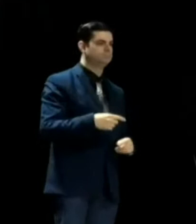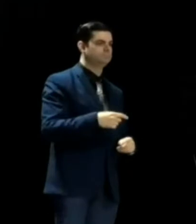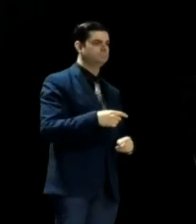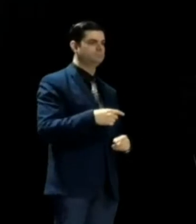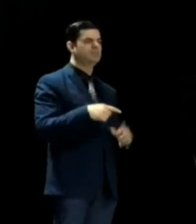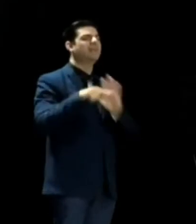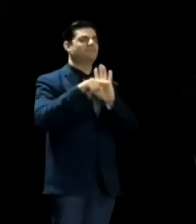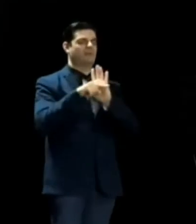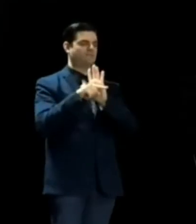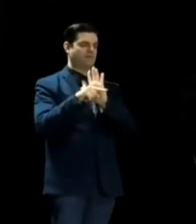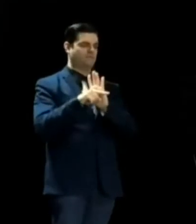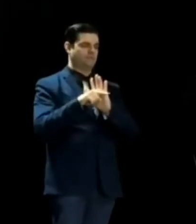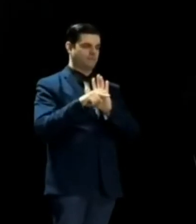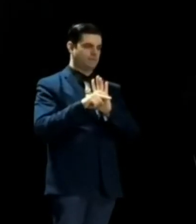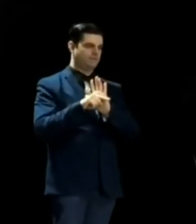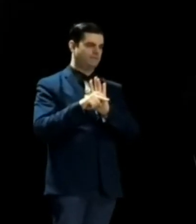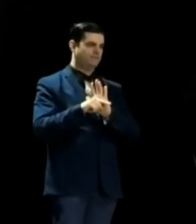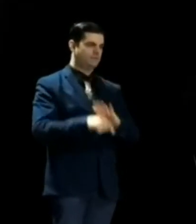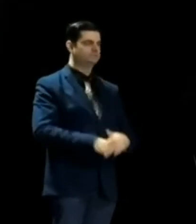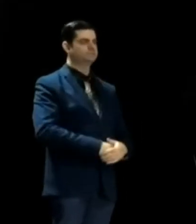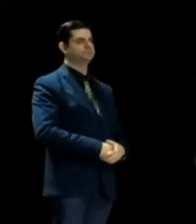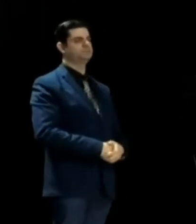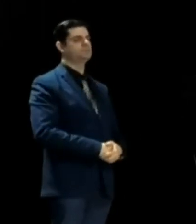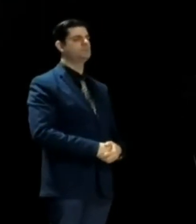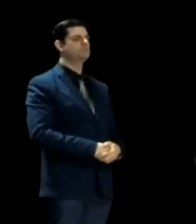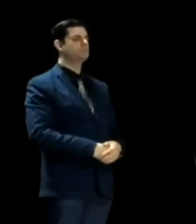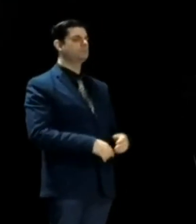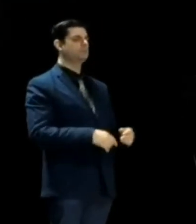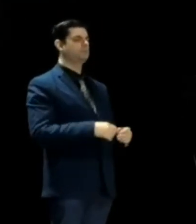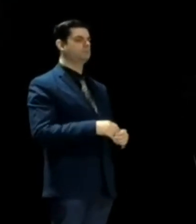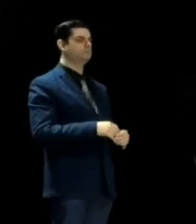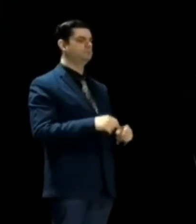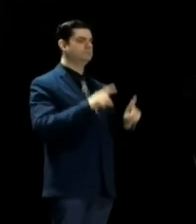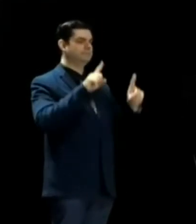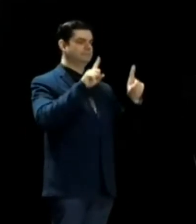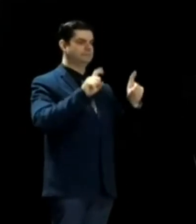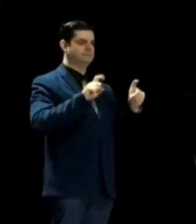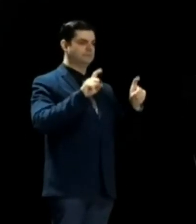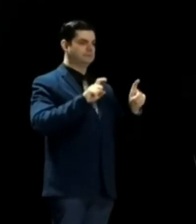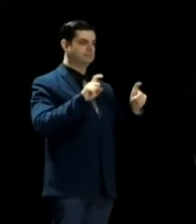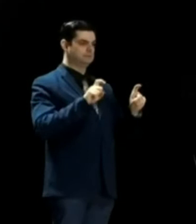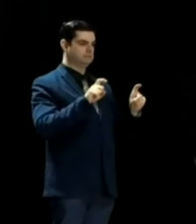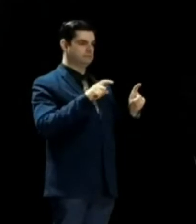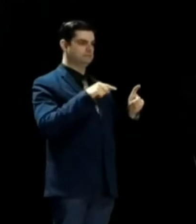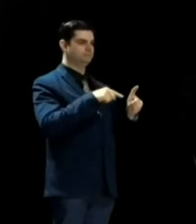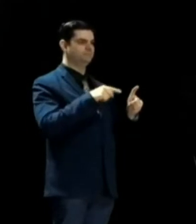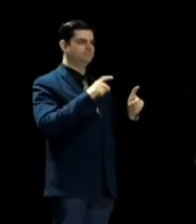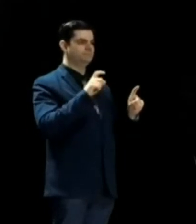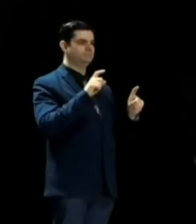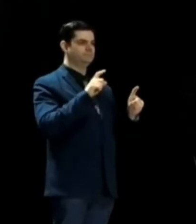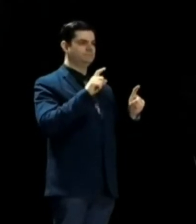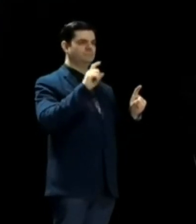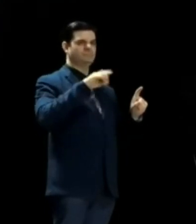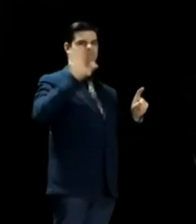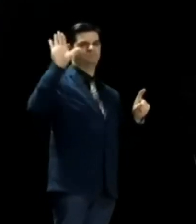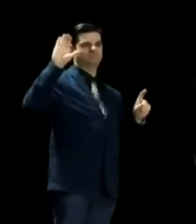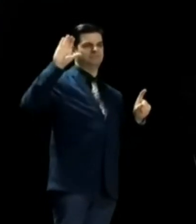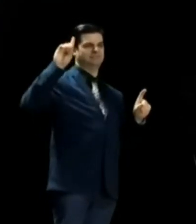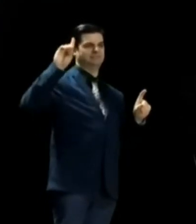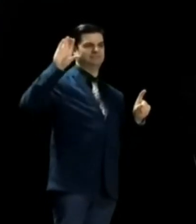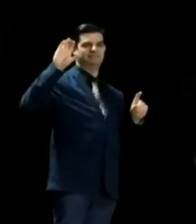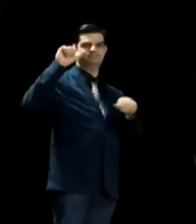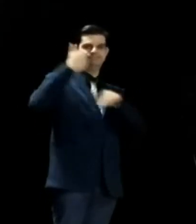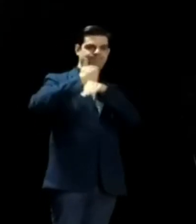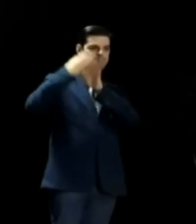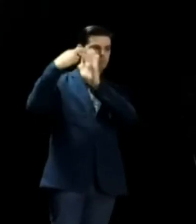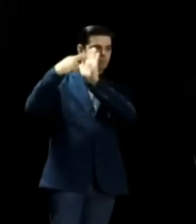Again, there's standards on testing. You need to meet certain standards set by the CDC and the New York State Department